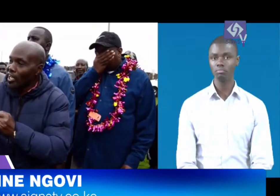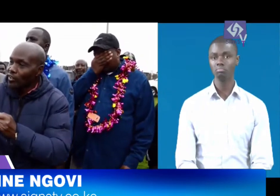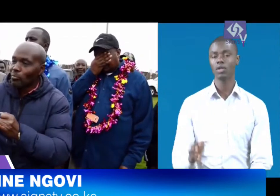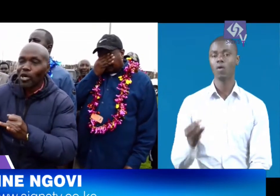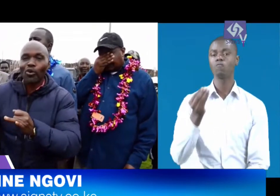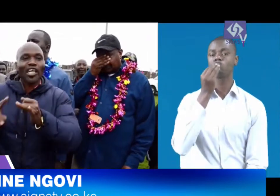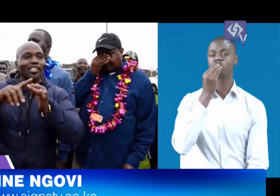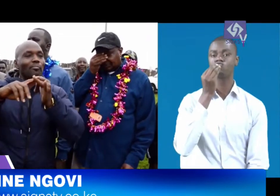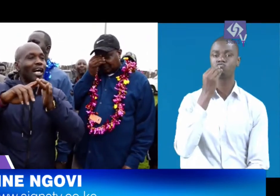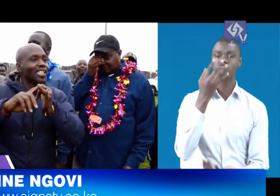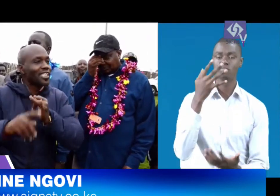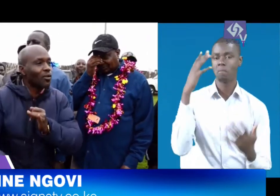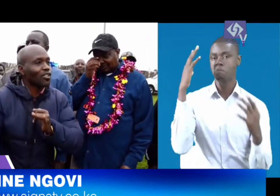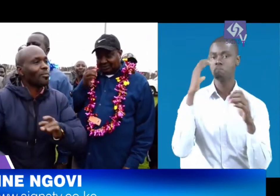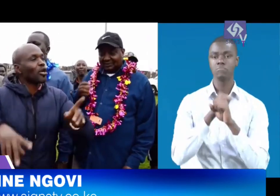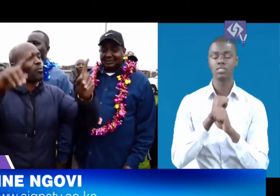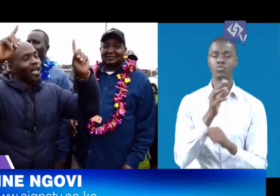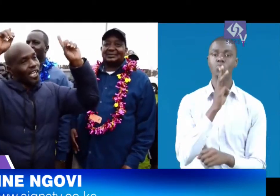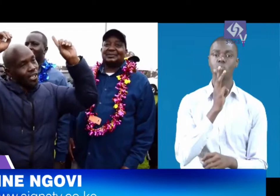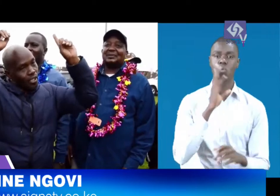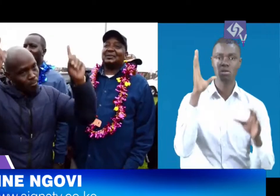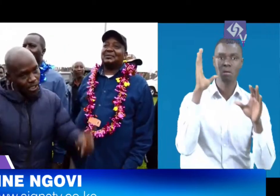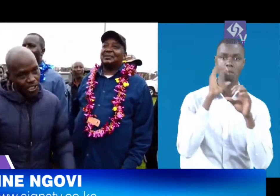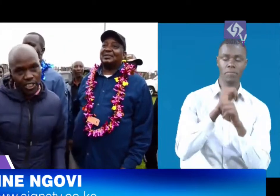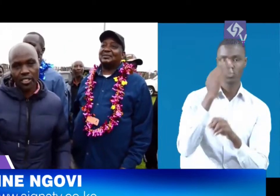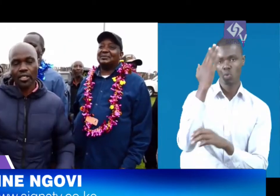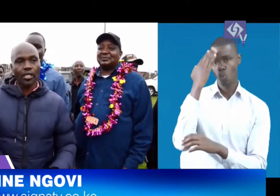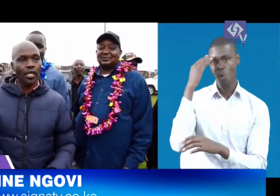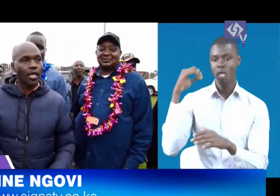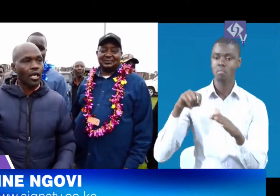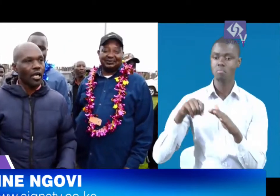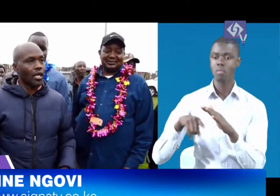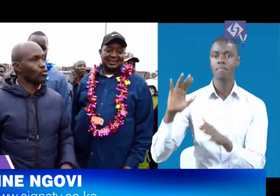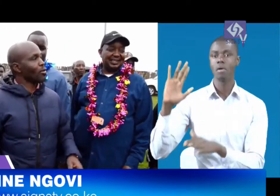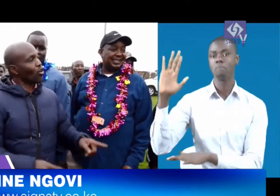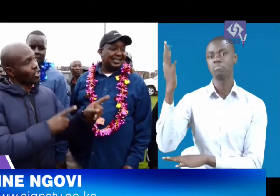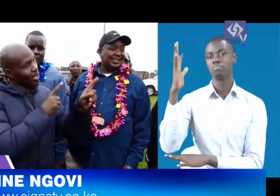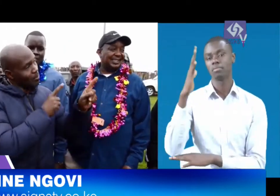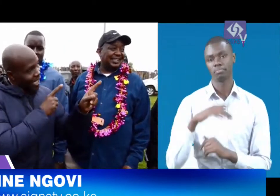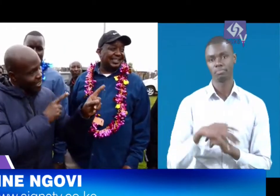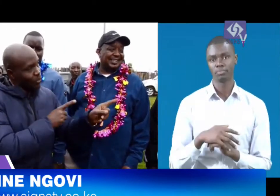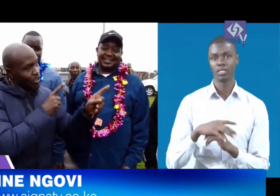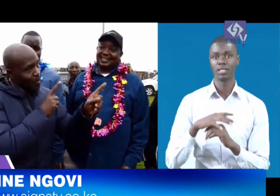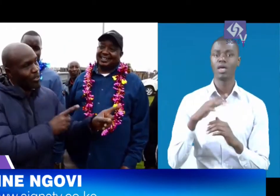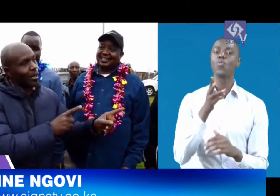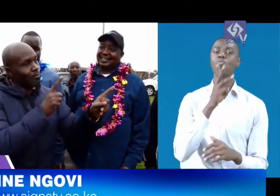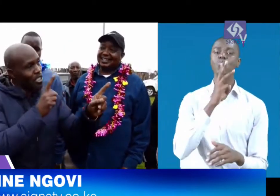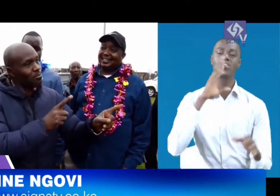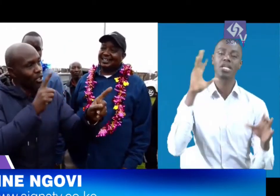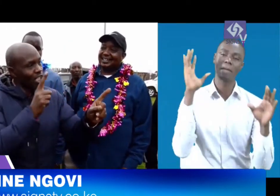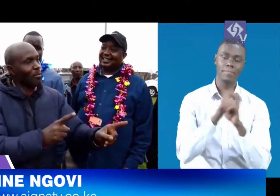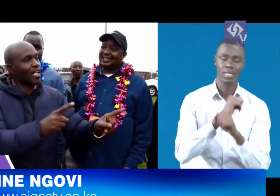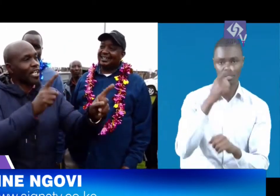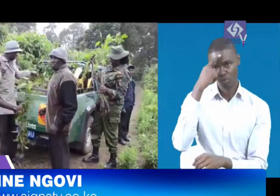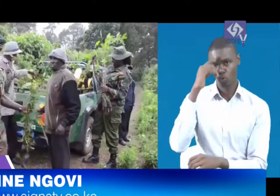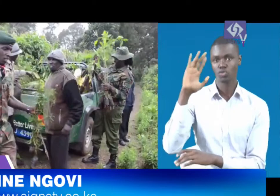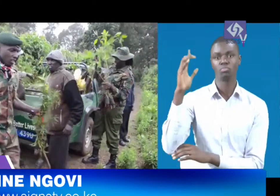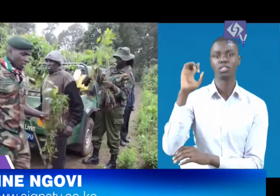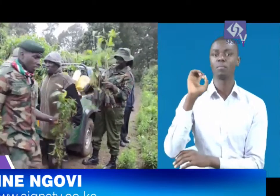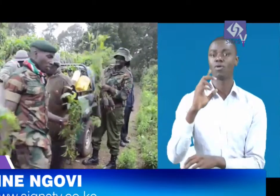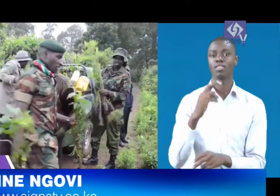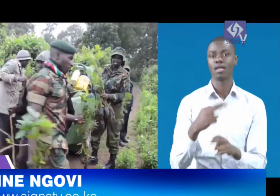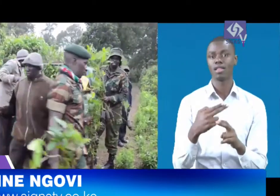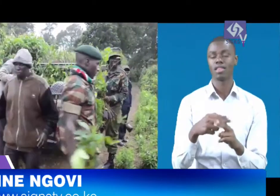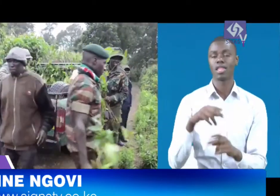Chakula, tumekosa hata maji kwa sababu ya kupanda miti. Tumekosa maji kwa sababu ya miti moja ambayo